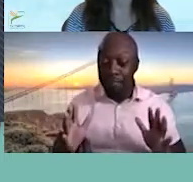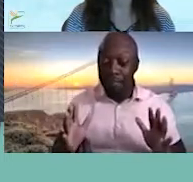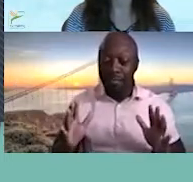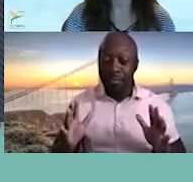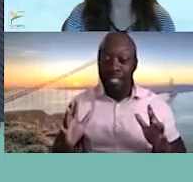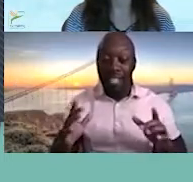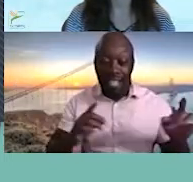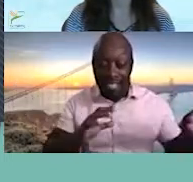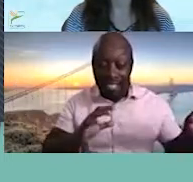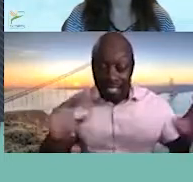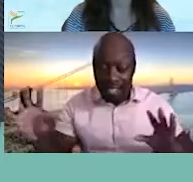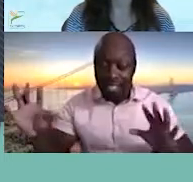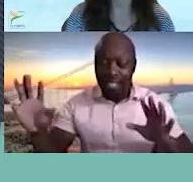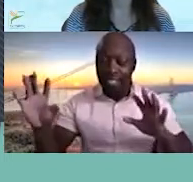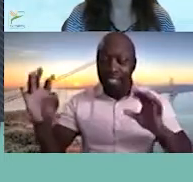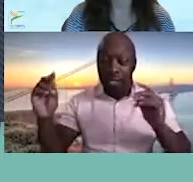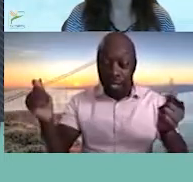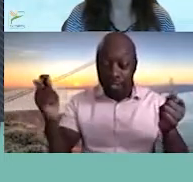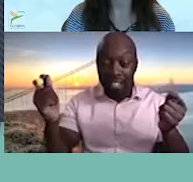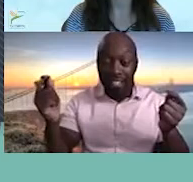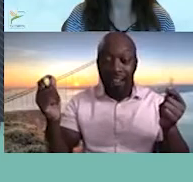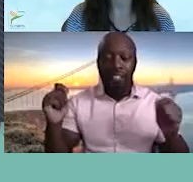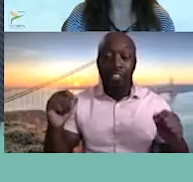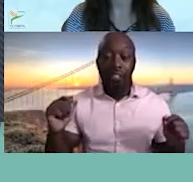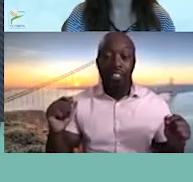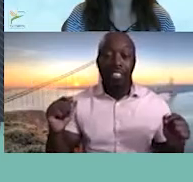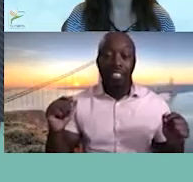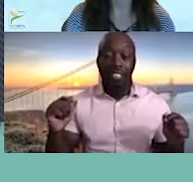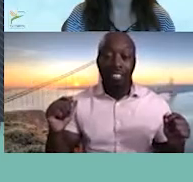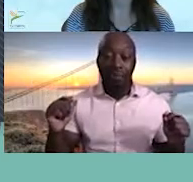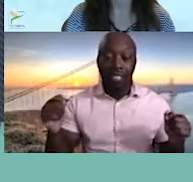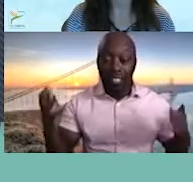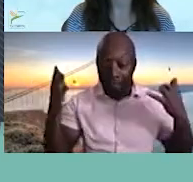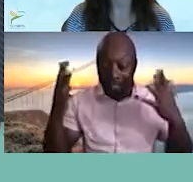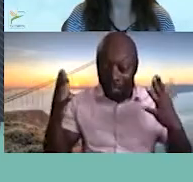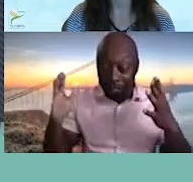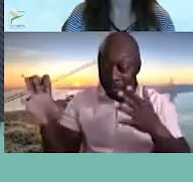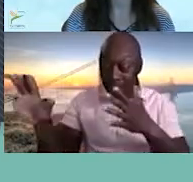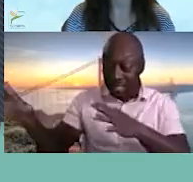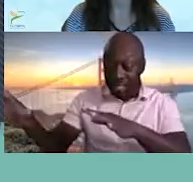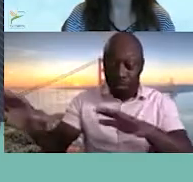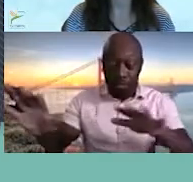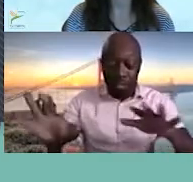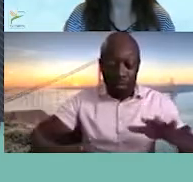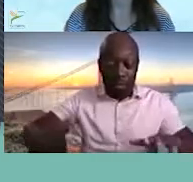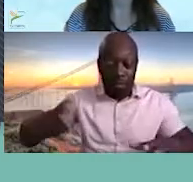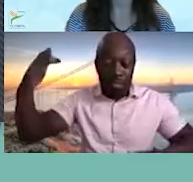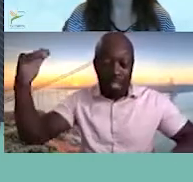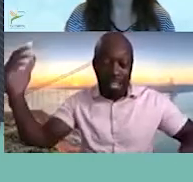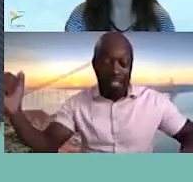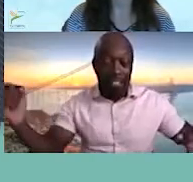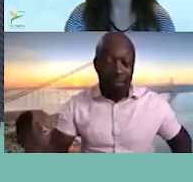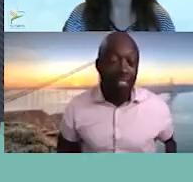what that means, but I can see things quicker than an average person, because that's my job to see if people move